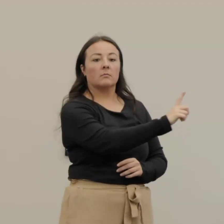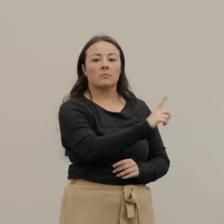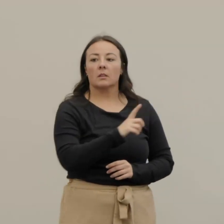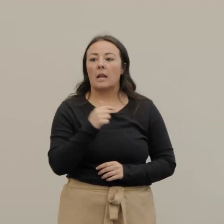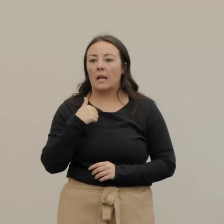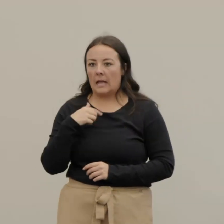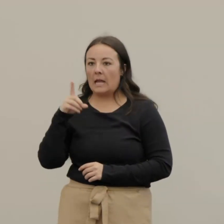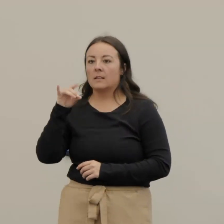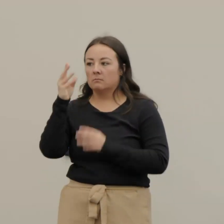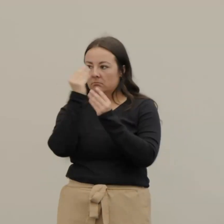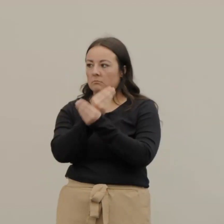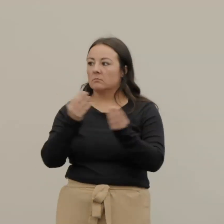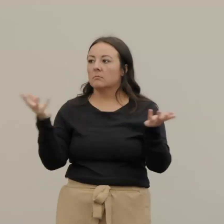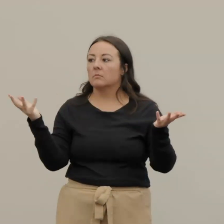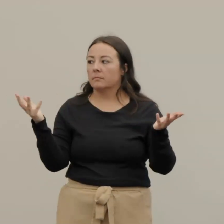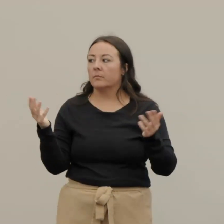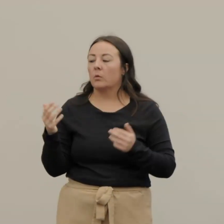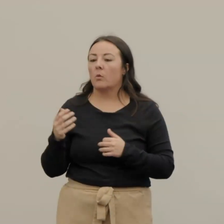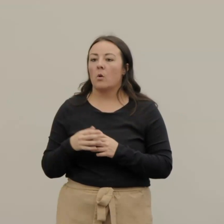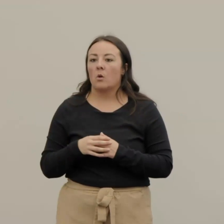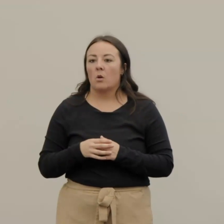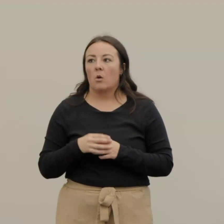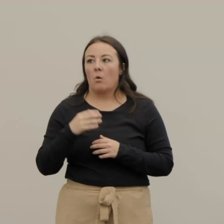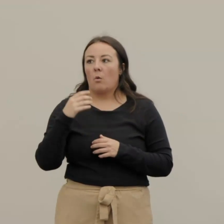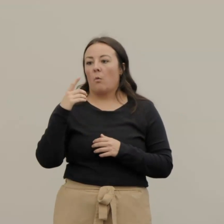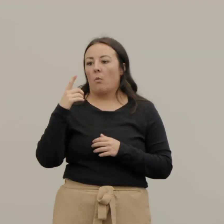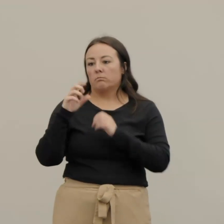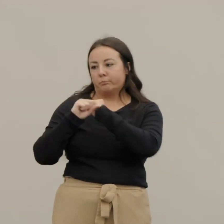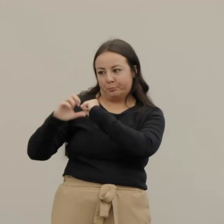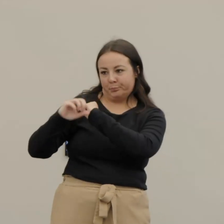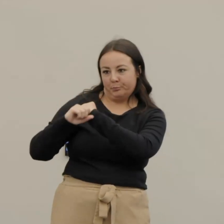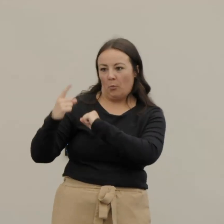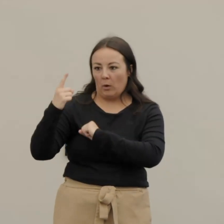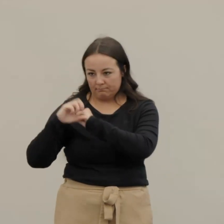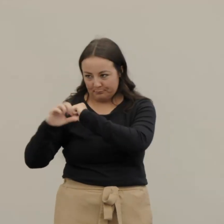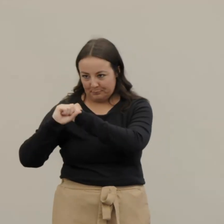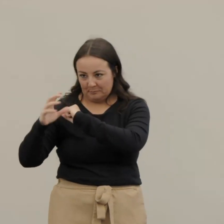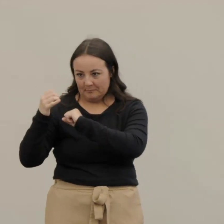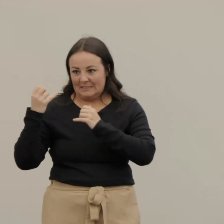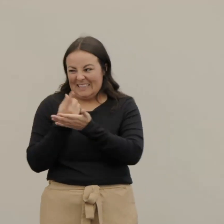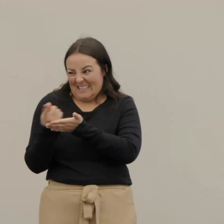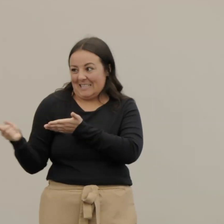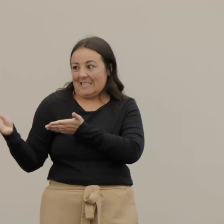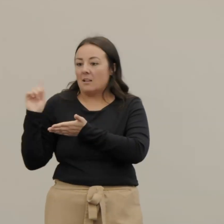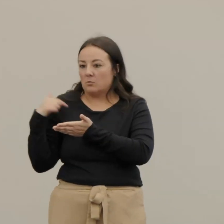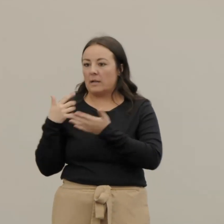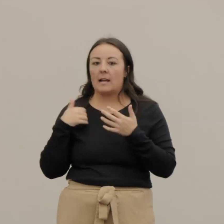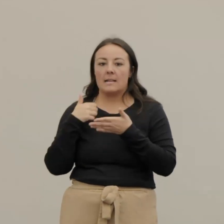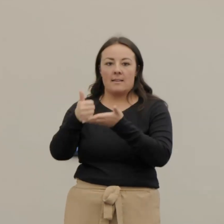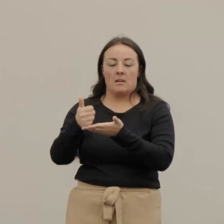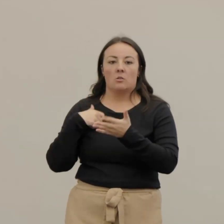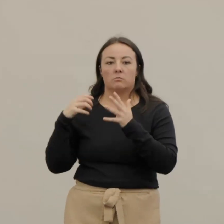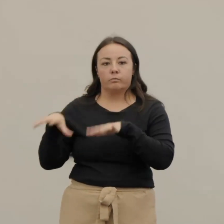did want to say one plug. Last week I mentioned I helped host a conference